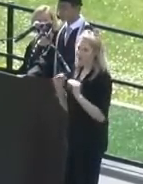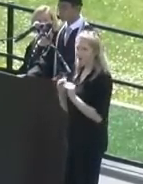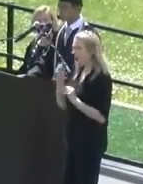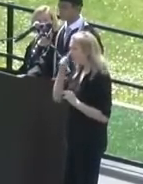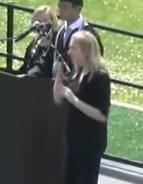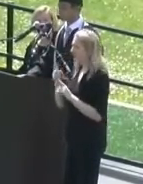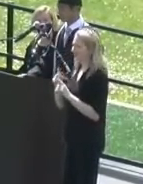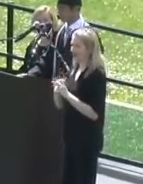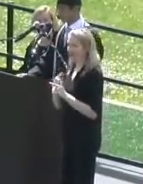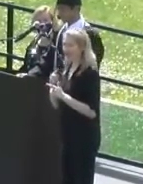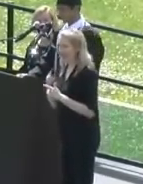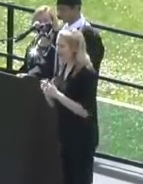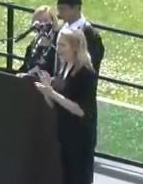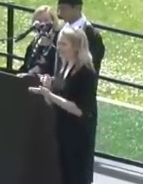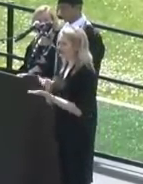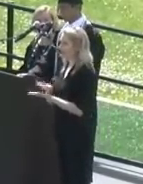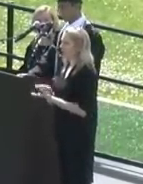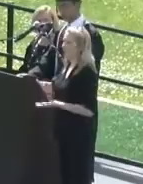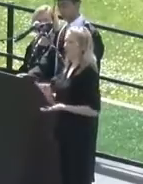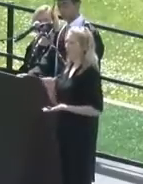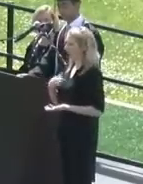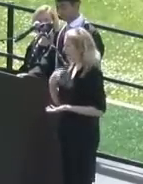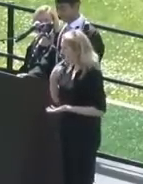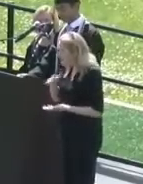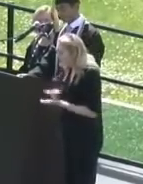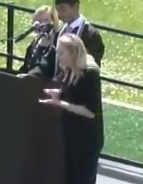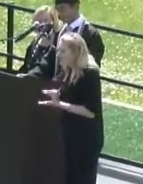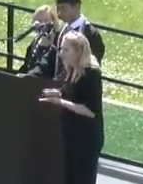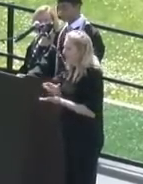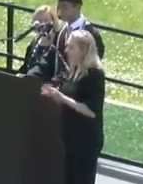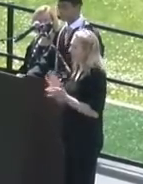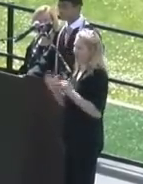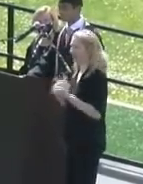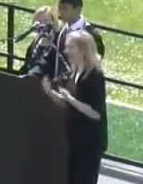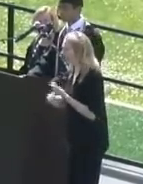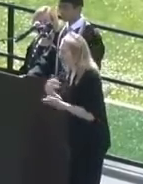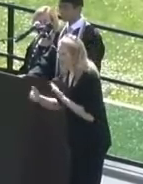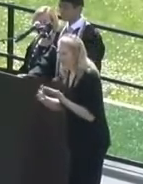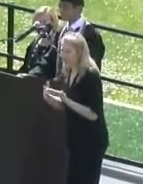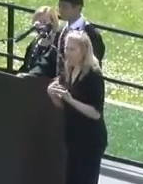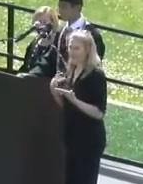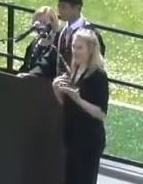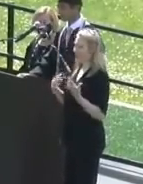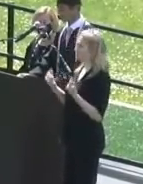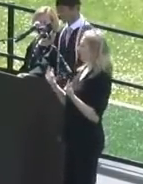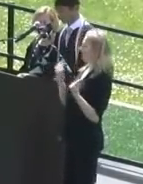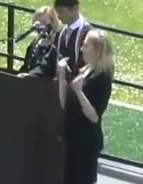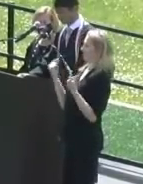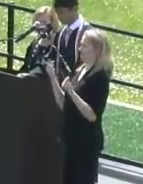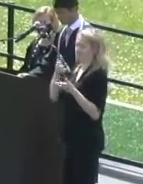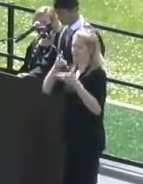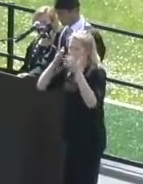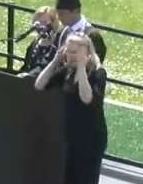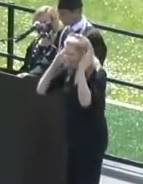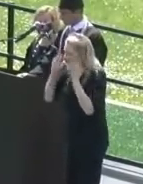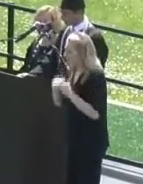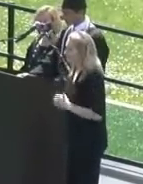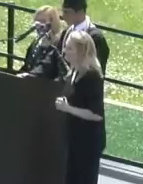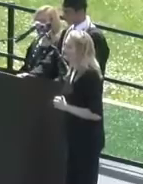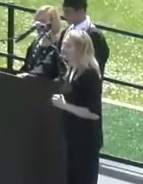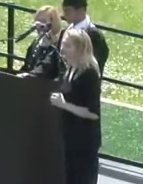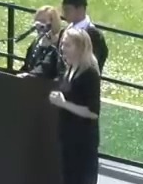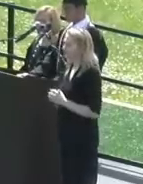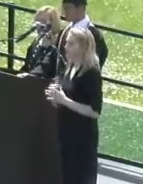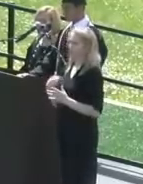it once we got to middle school. It felt as if we were thrown into a spinning dryer tumbling down the highway. We